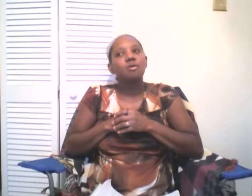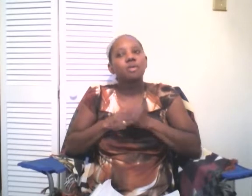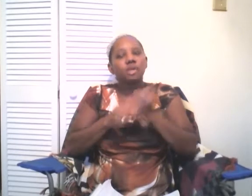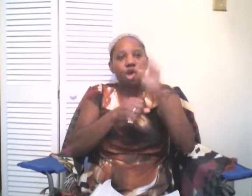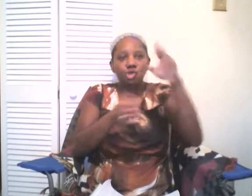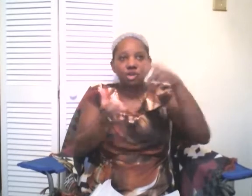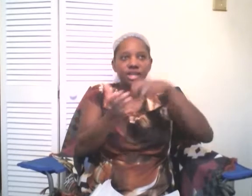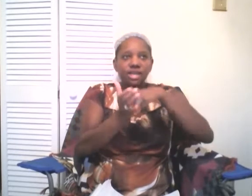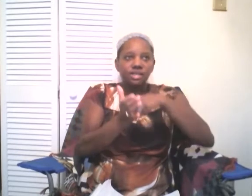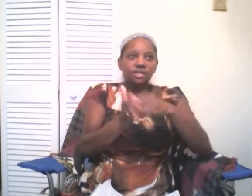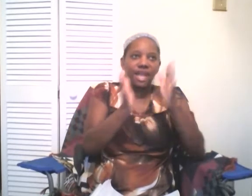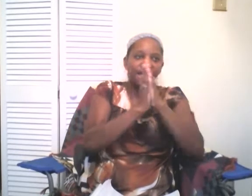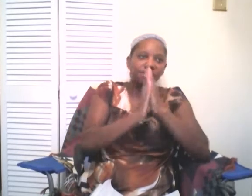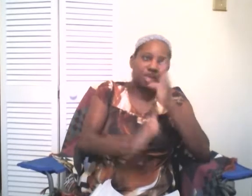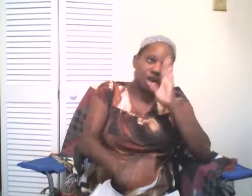get on your knees and ask God,